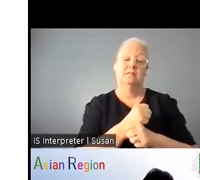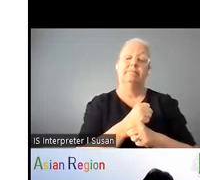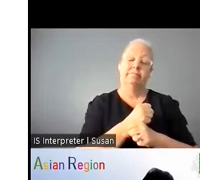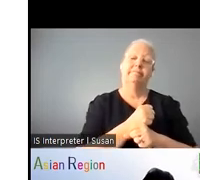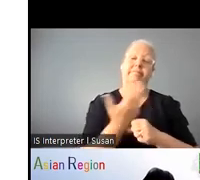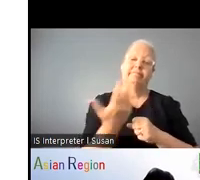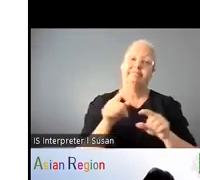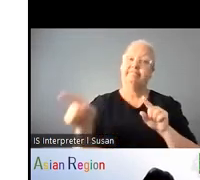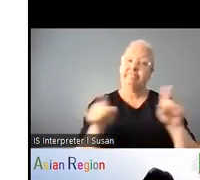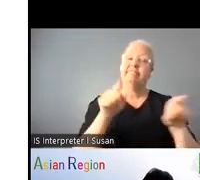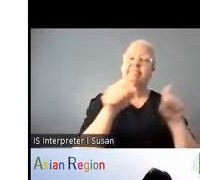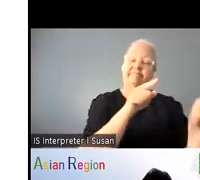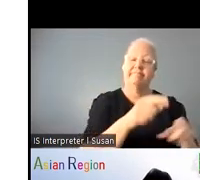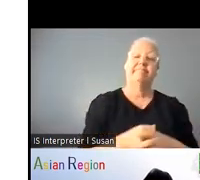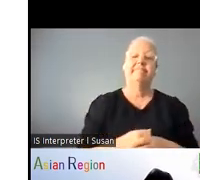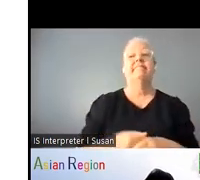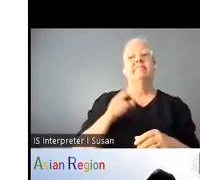she started